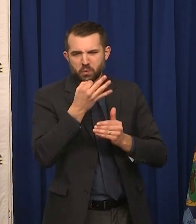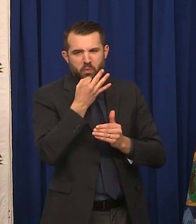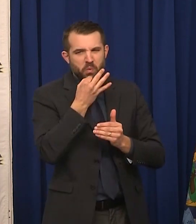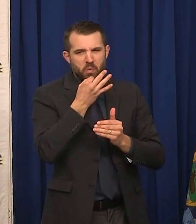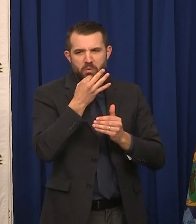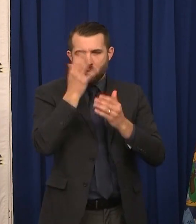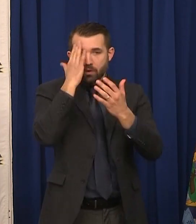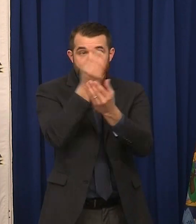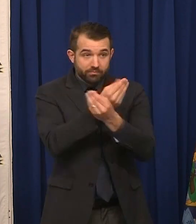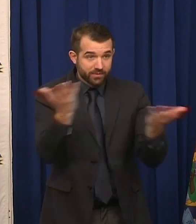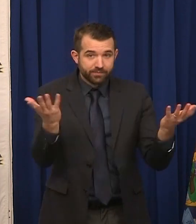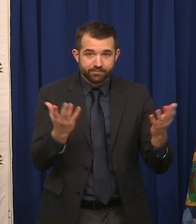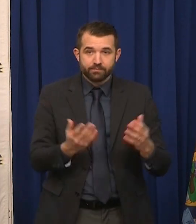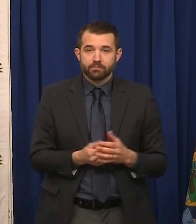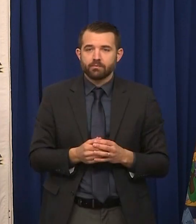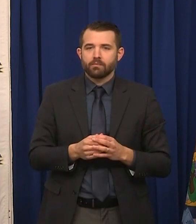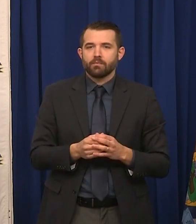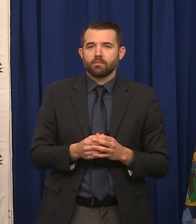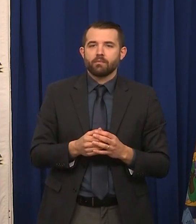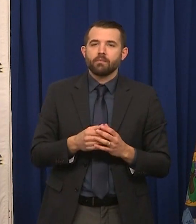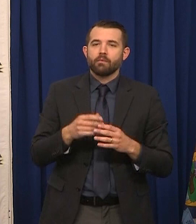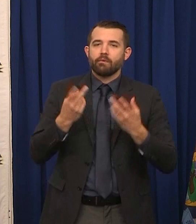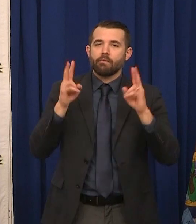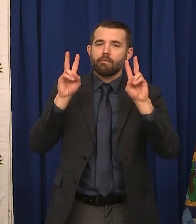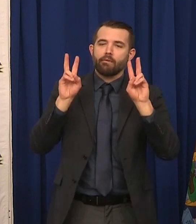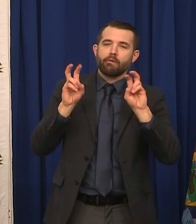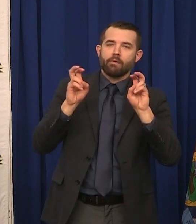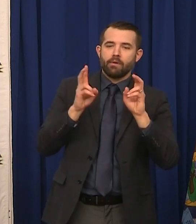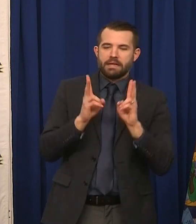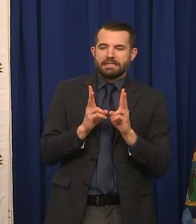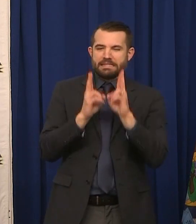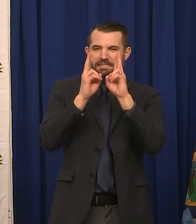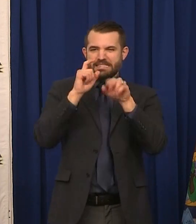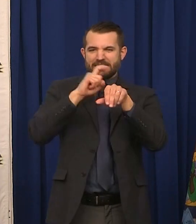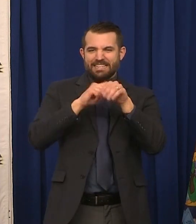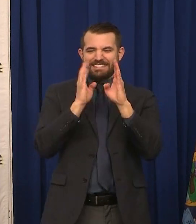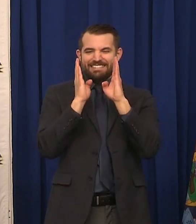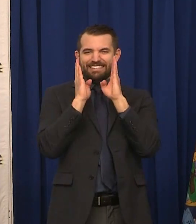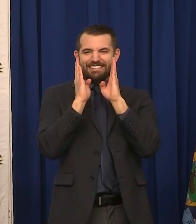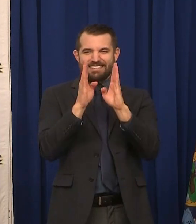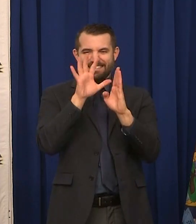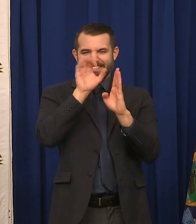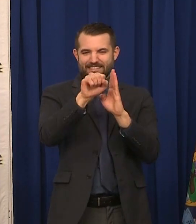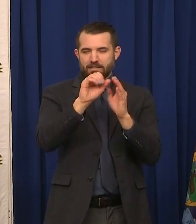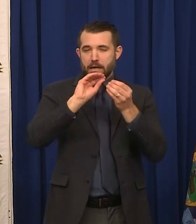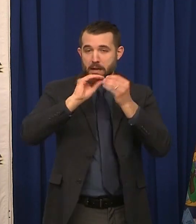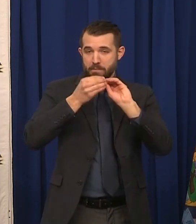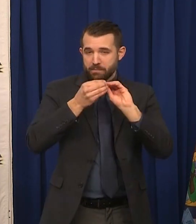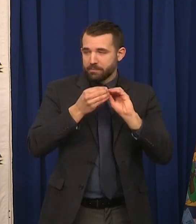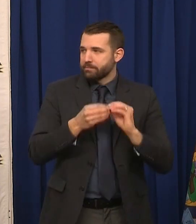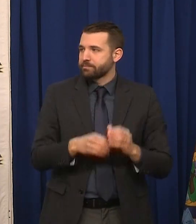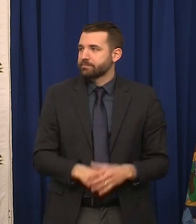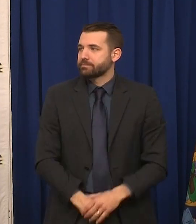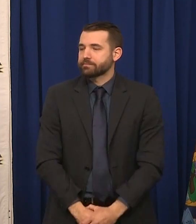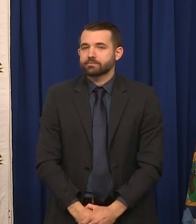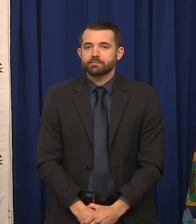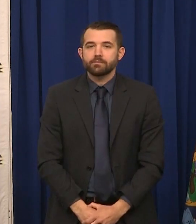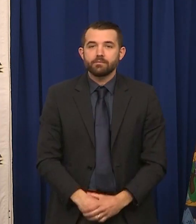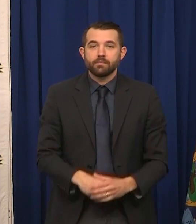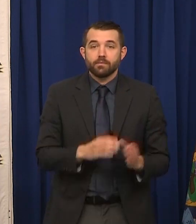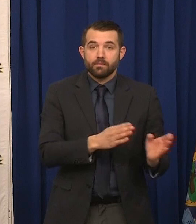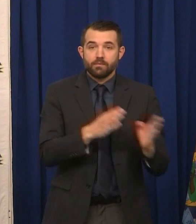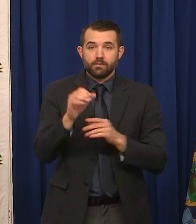better snapshot in time of our epidemiology data. So thanks for that question, Steve. Going next to Steve